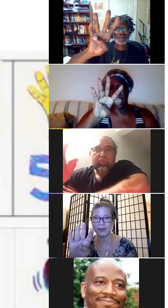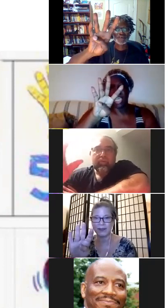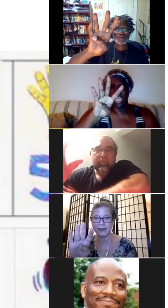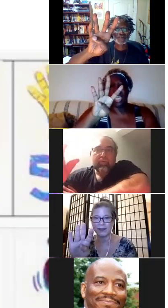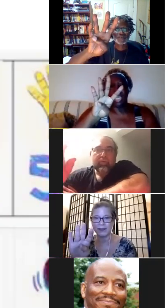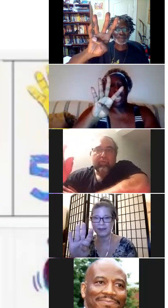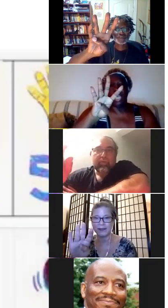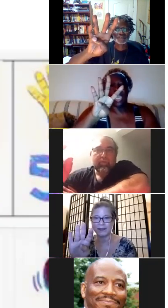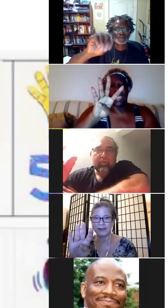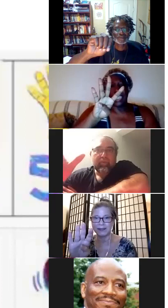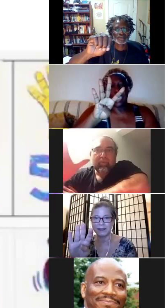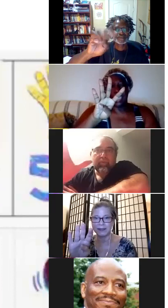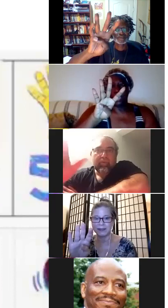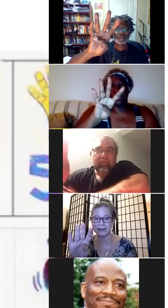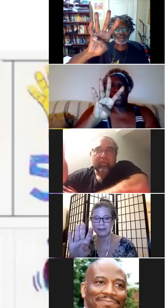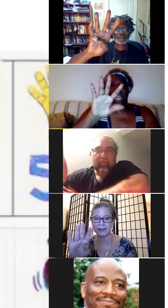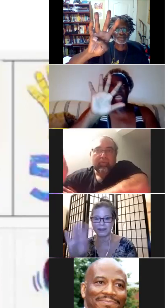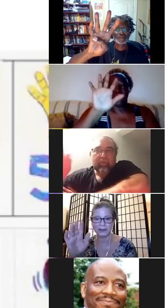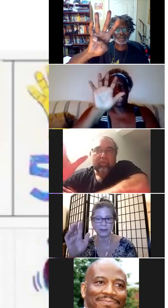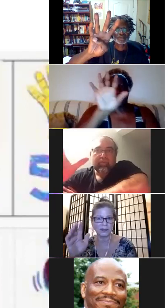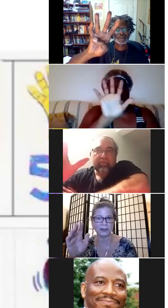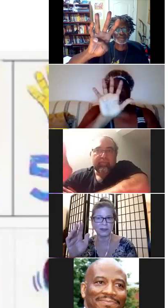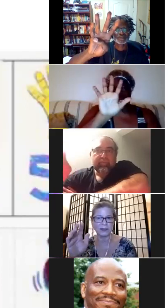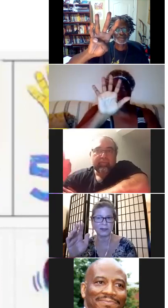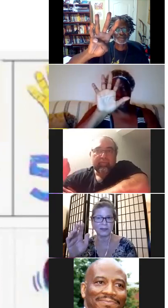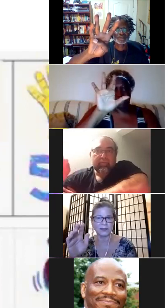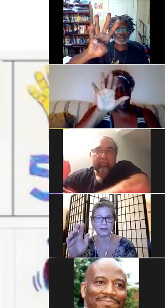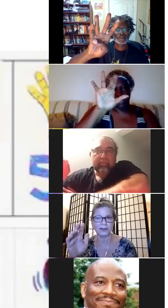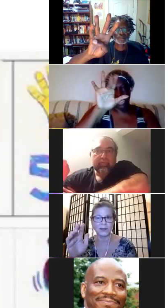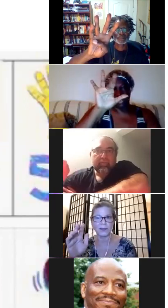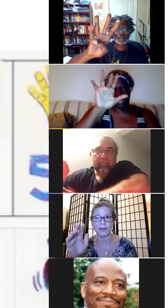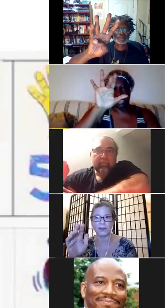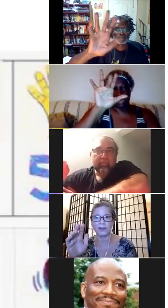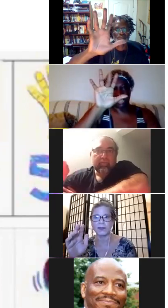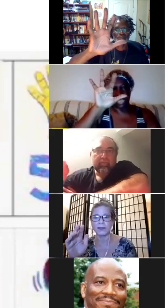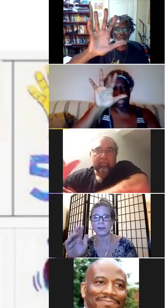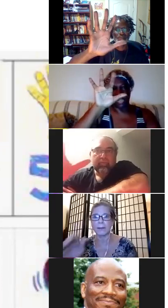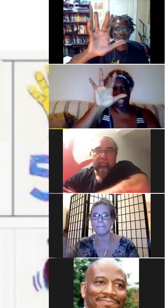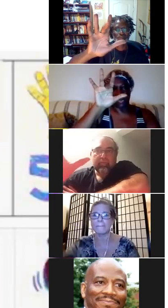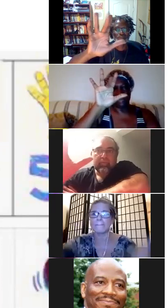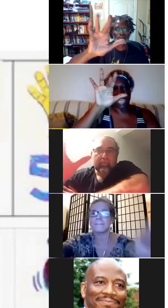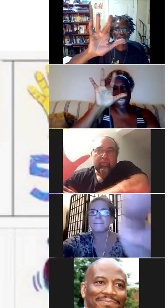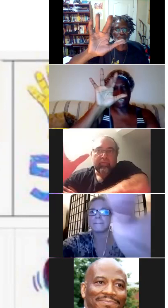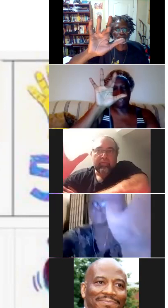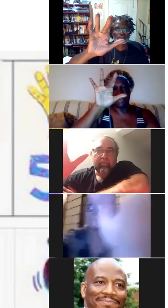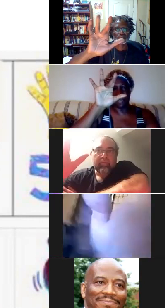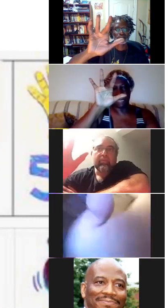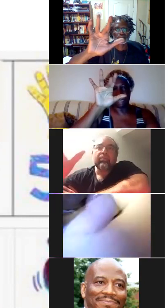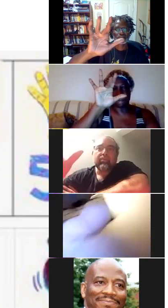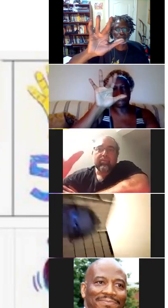Mm-hmm. And then 25 is just the 5 handshake, and you wiggle the middle finger.